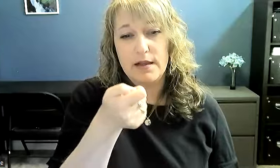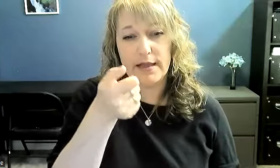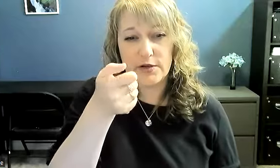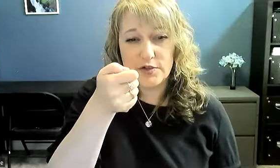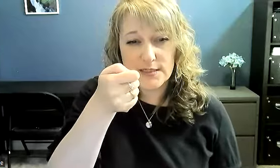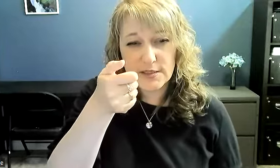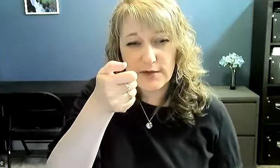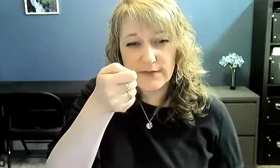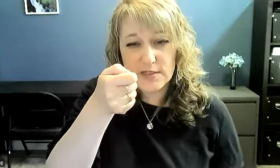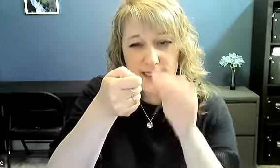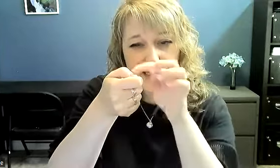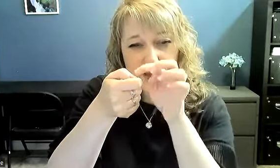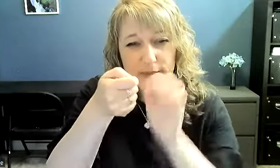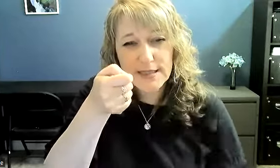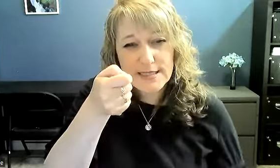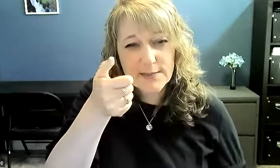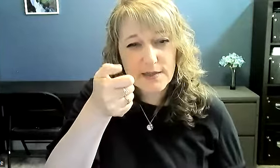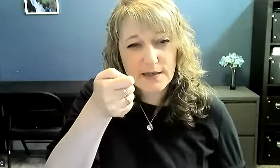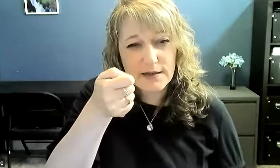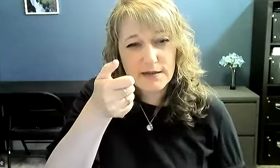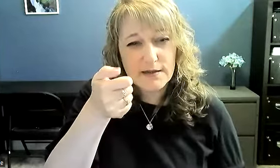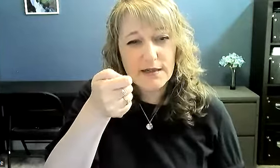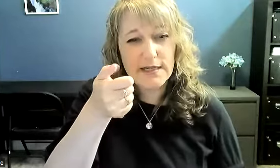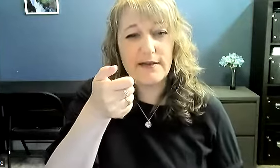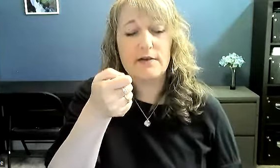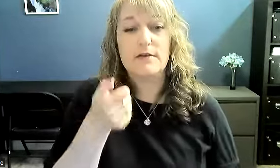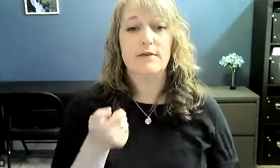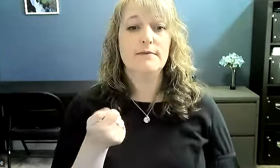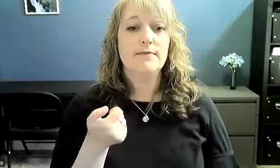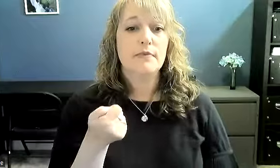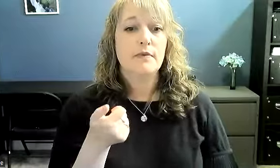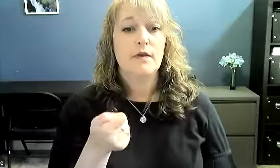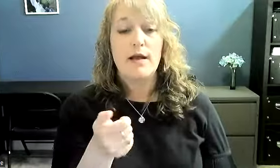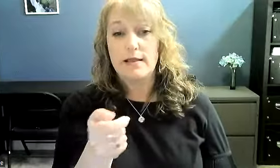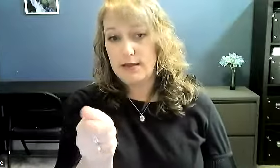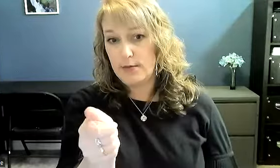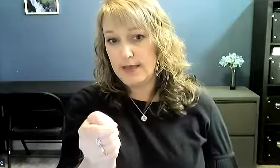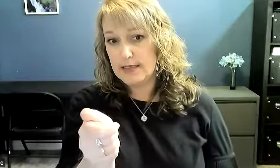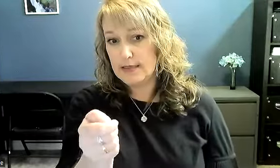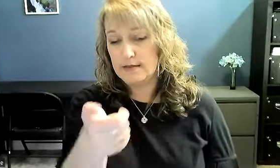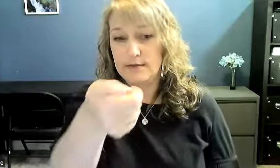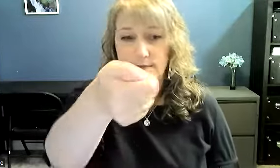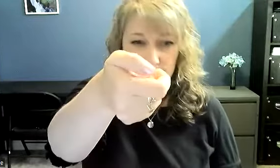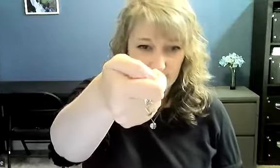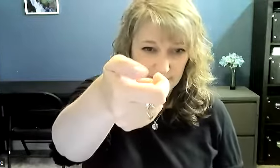like you have just a little bit of something in there. Okay. A little bit.